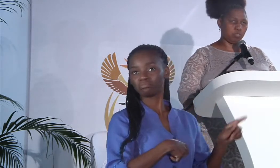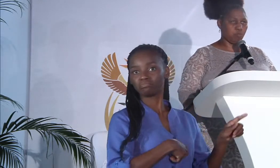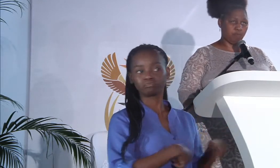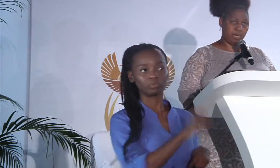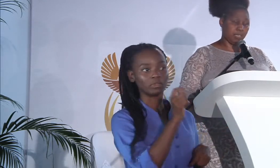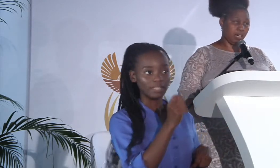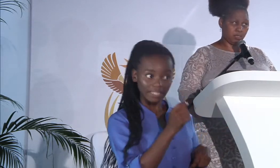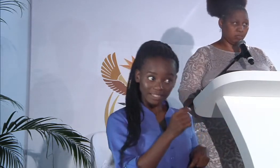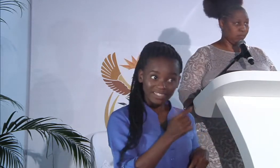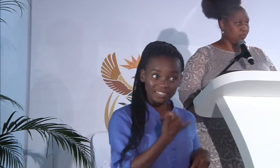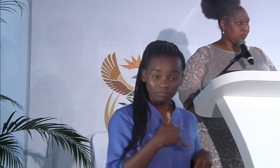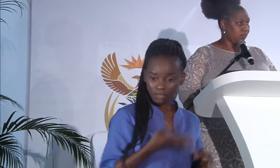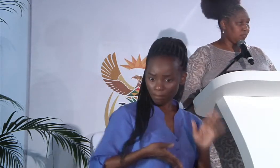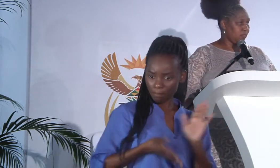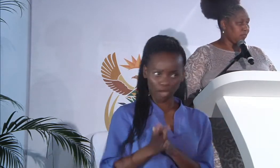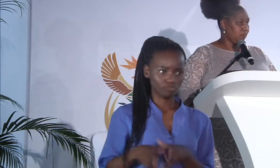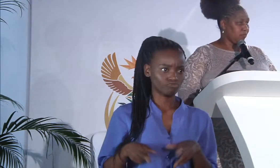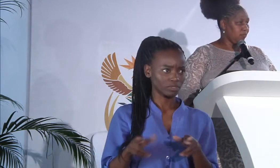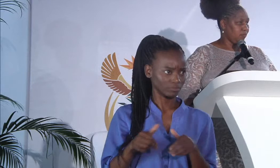continue with my drugs.